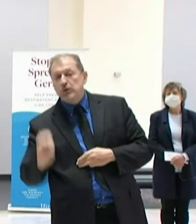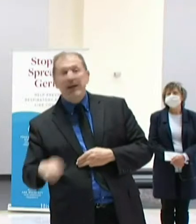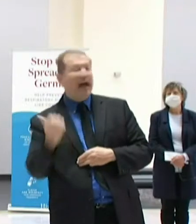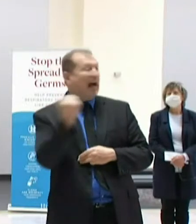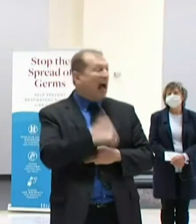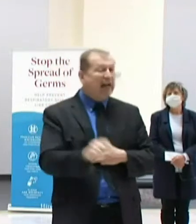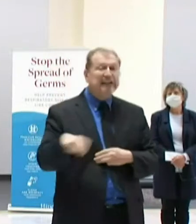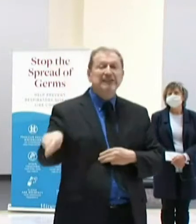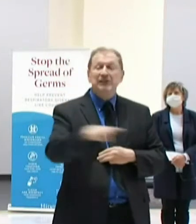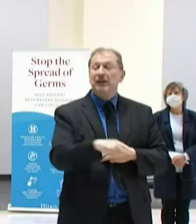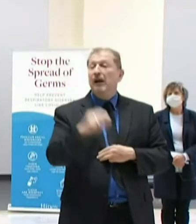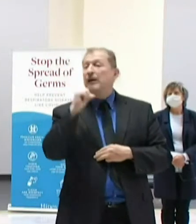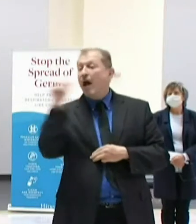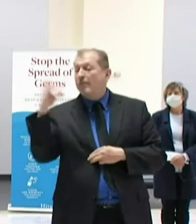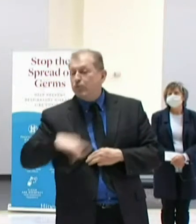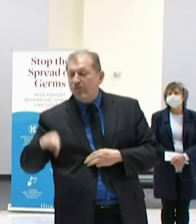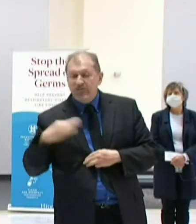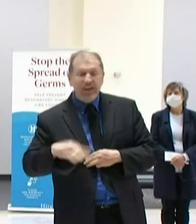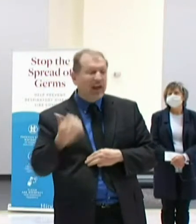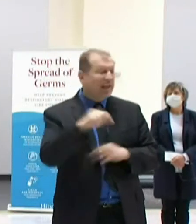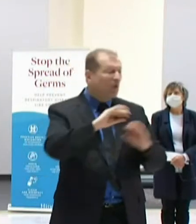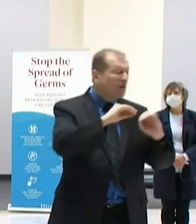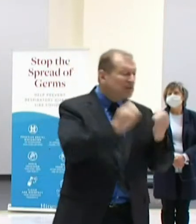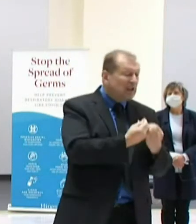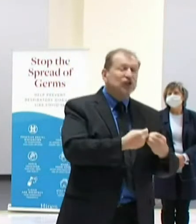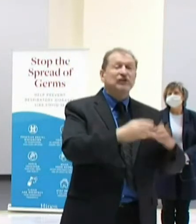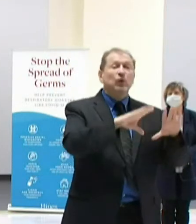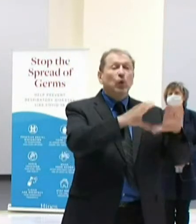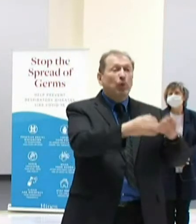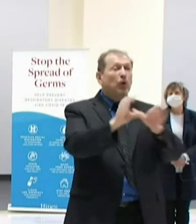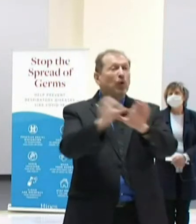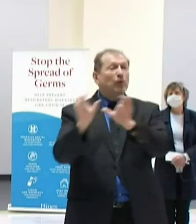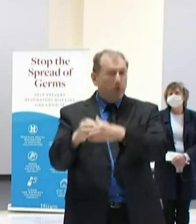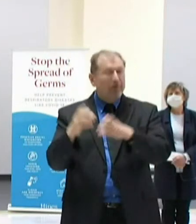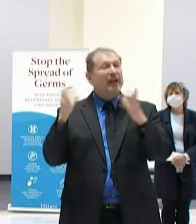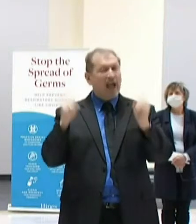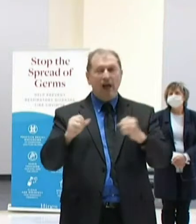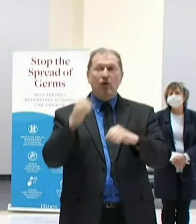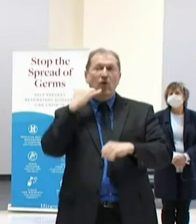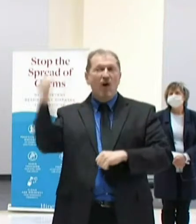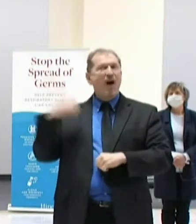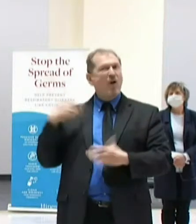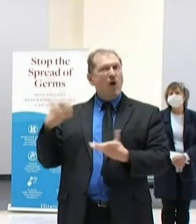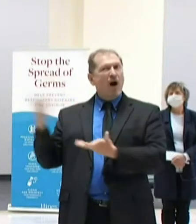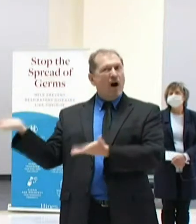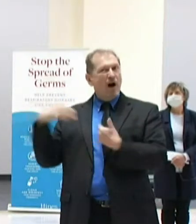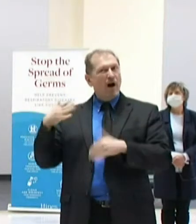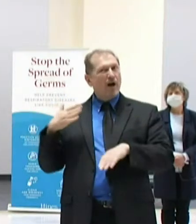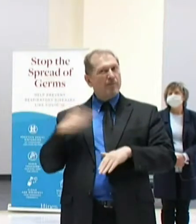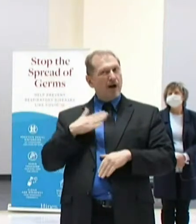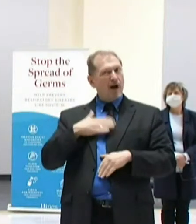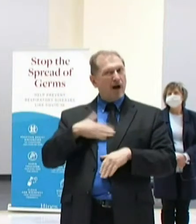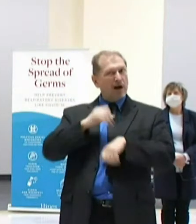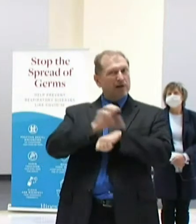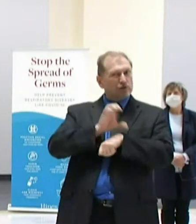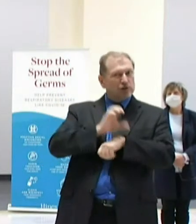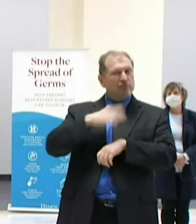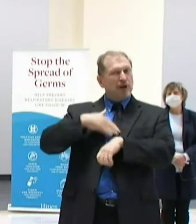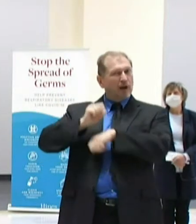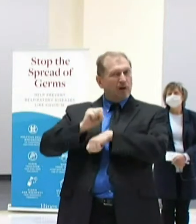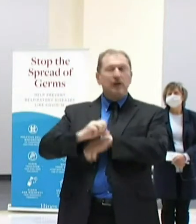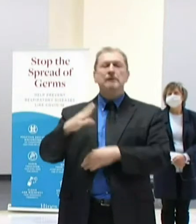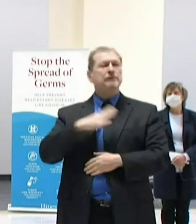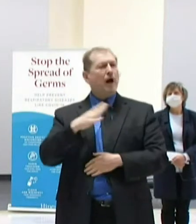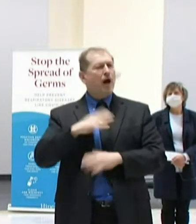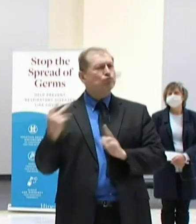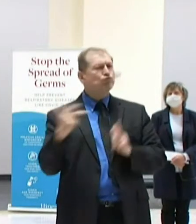can sign up to host a vaccination clinic at zero cost to them. If you sign up and gather